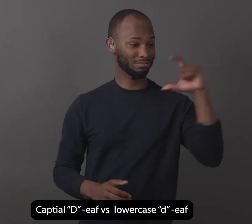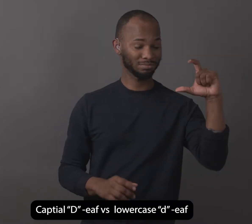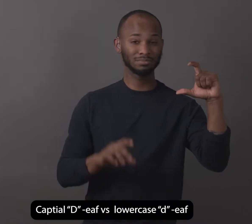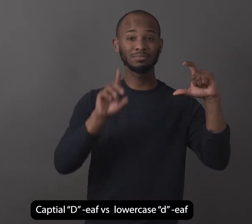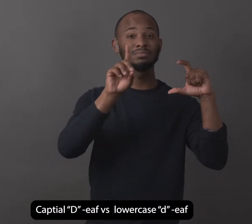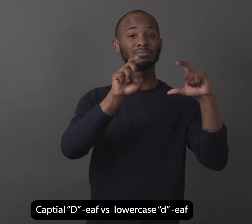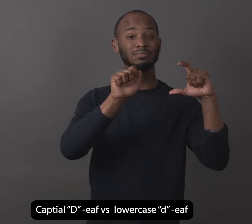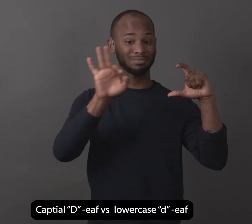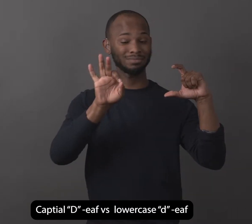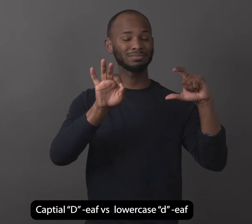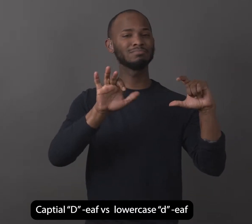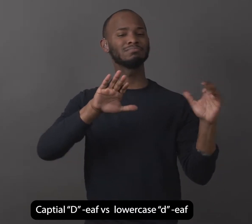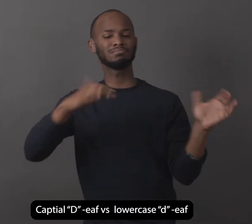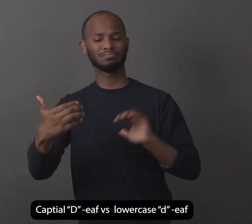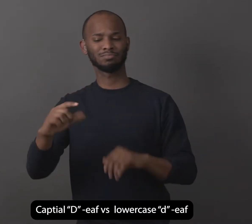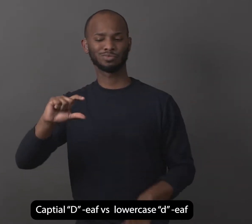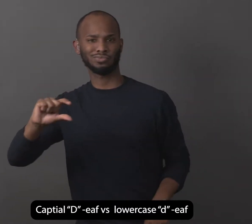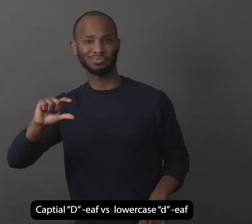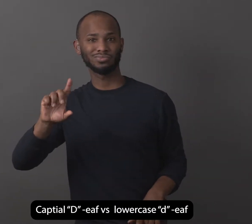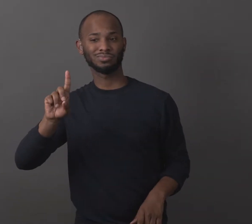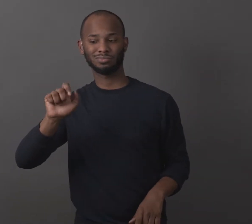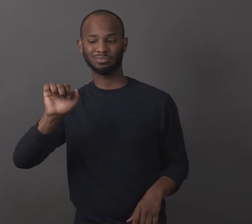Capital deaf versus lowercase deaf.